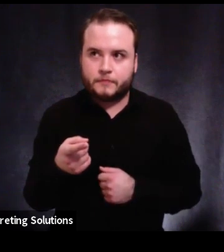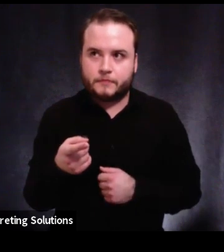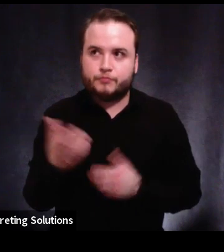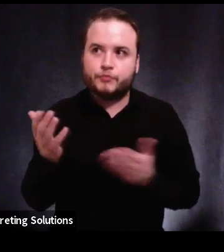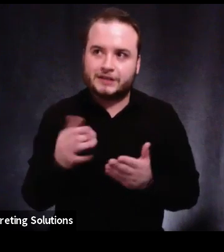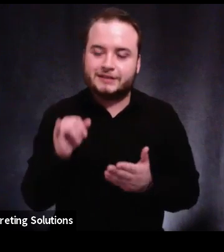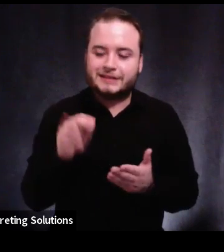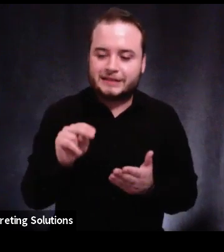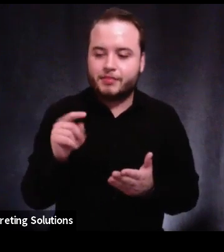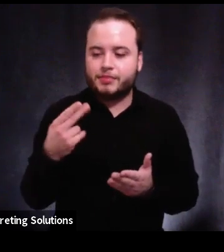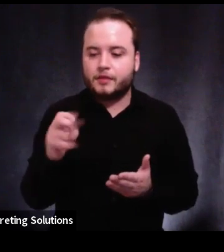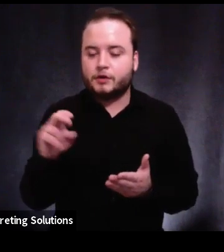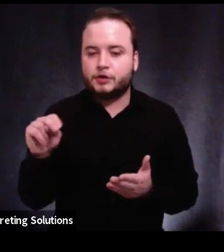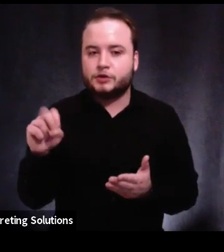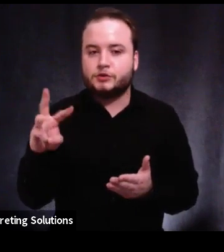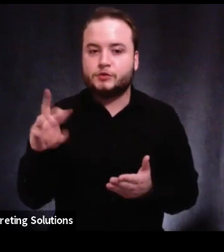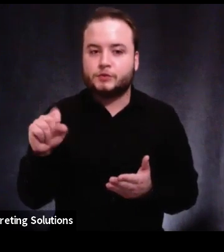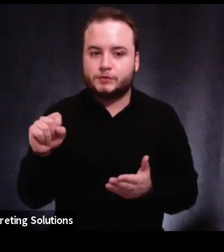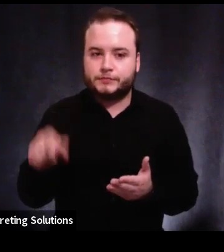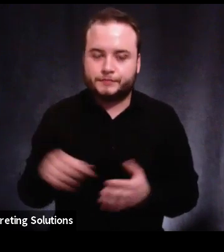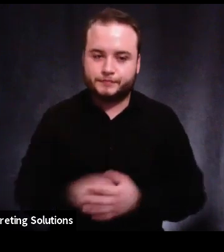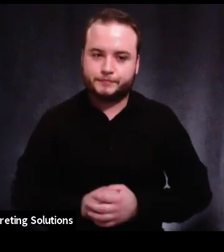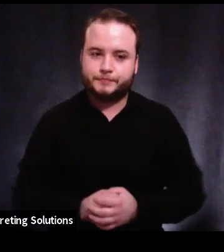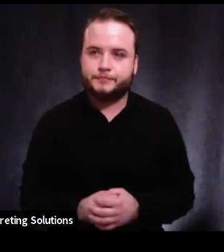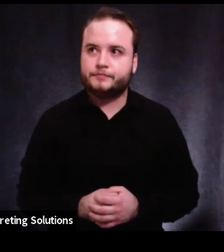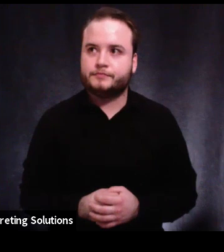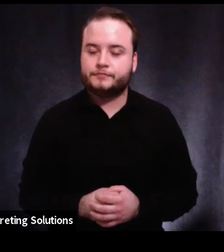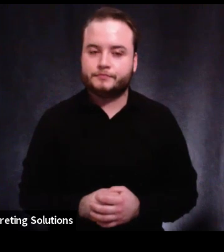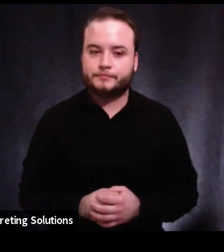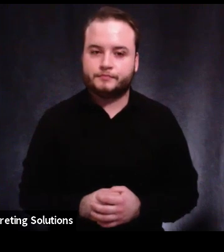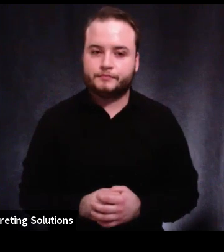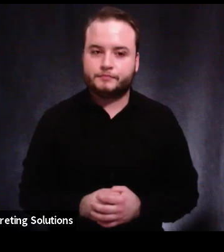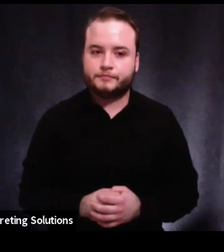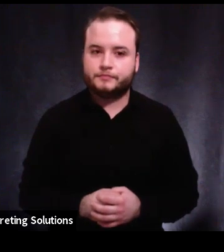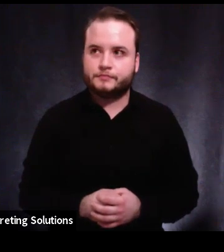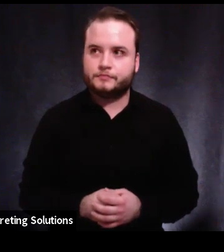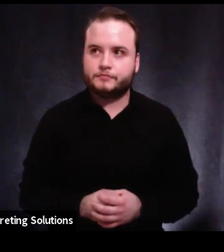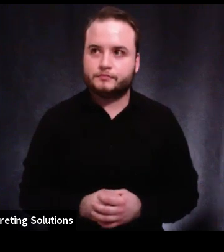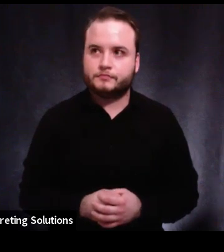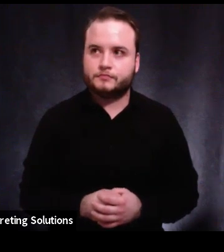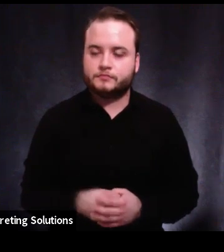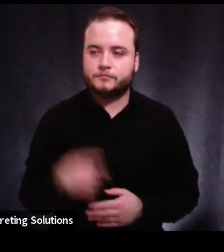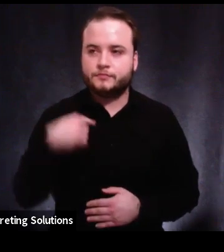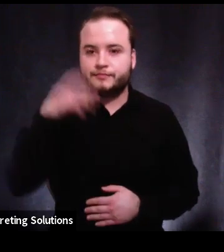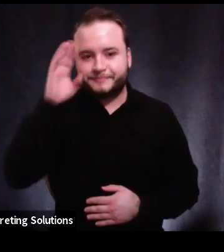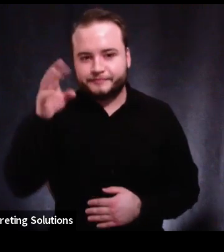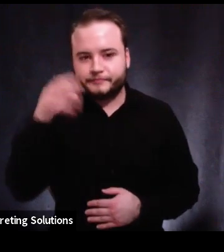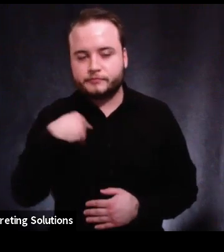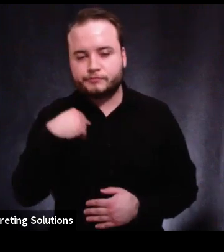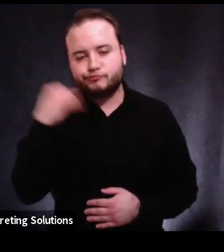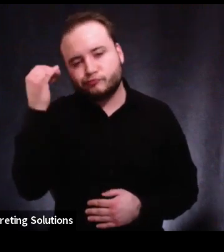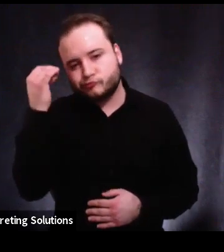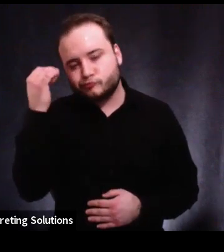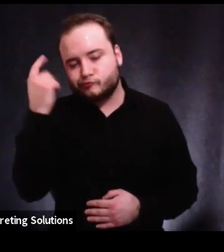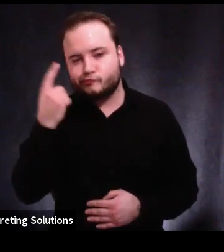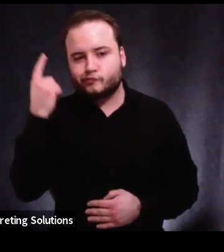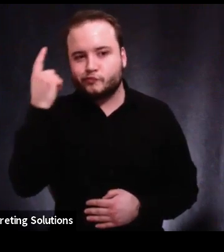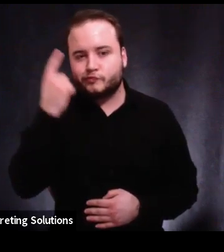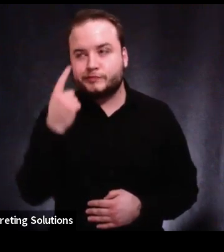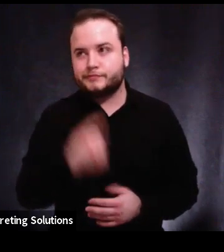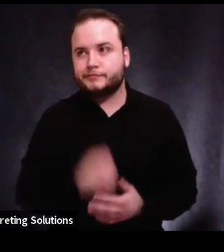Hi. Just to let me get on. I'm just wondering, the figures that you guys have put together in terms of the